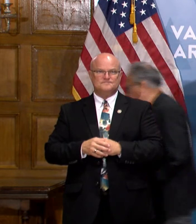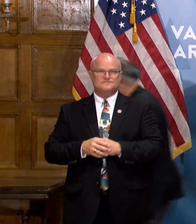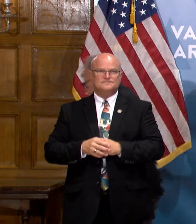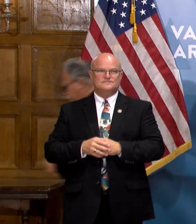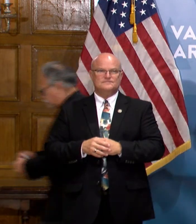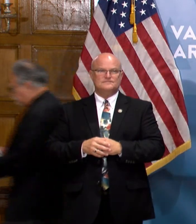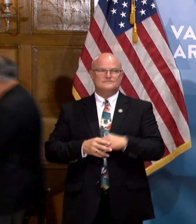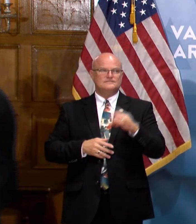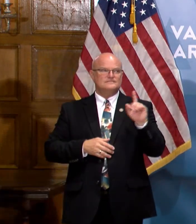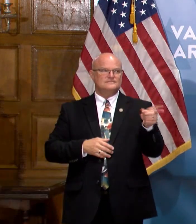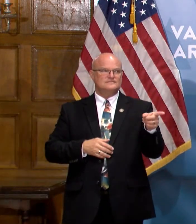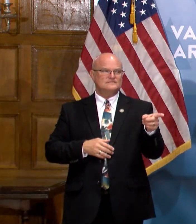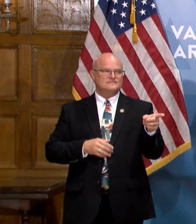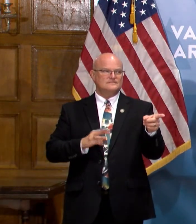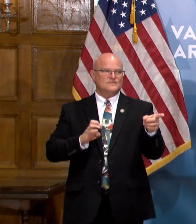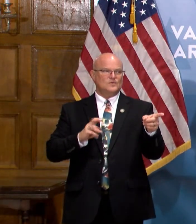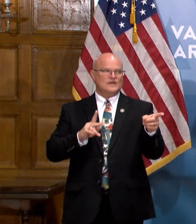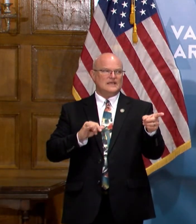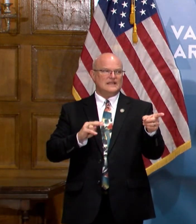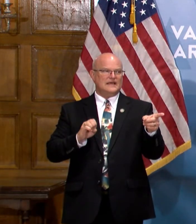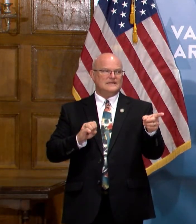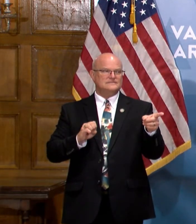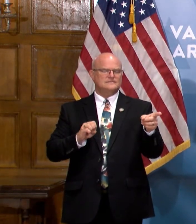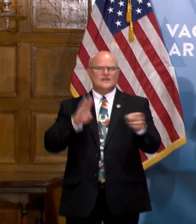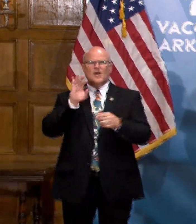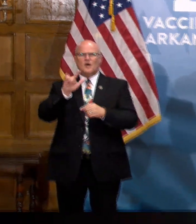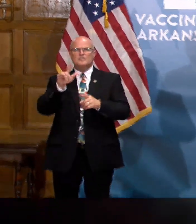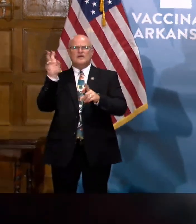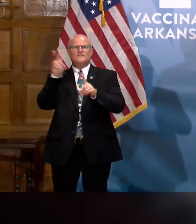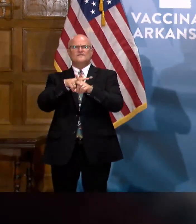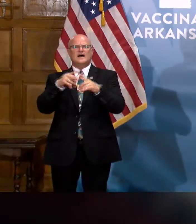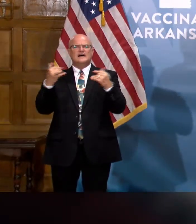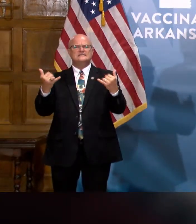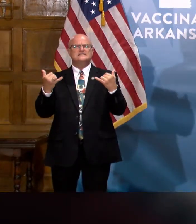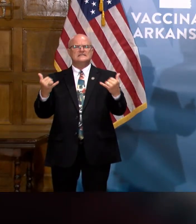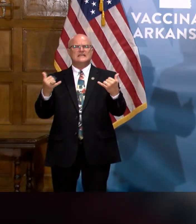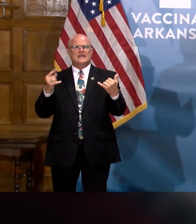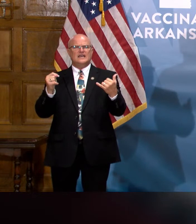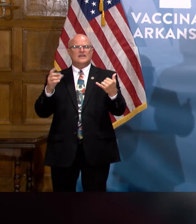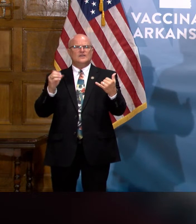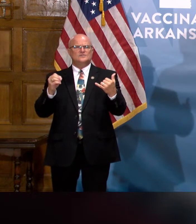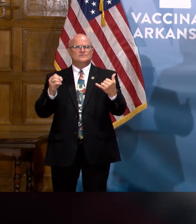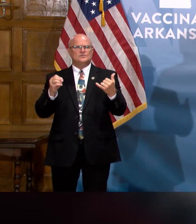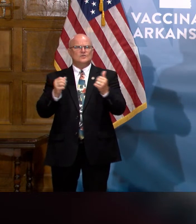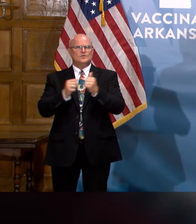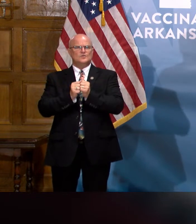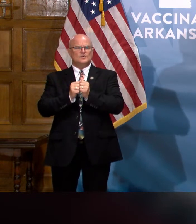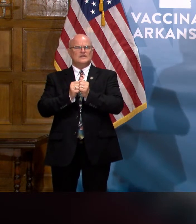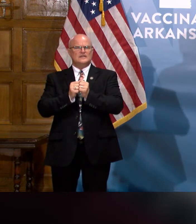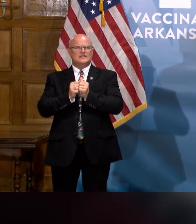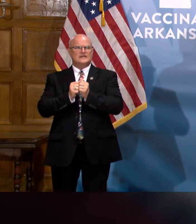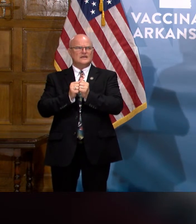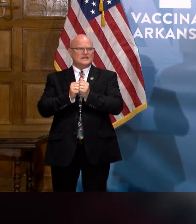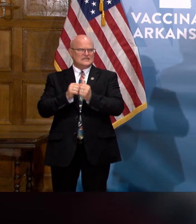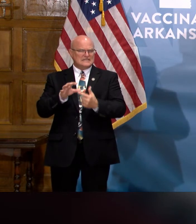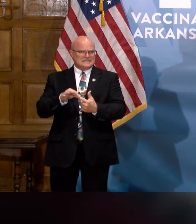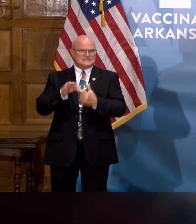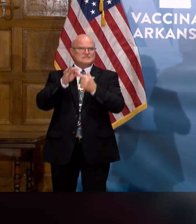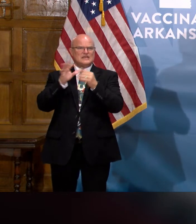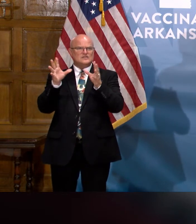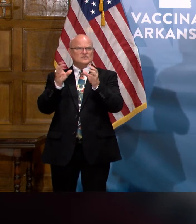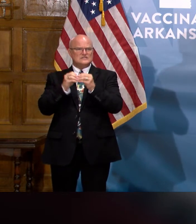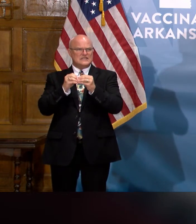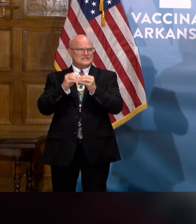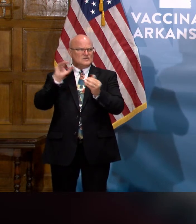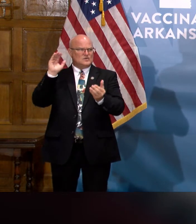Mr. Wickline. There was a bill filed today to, I guess with an eye towards a special session to